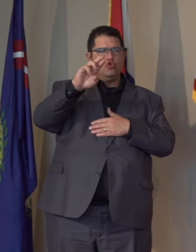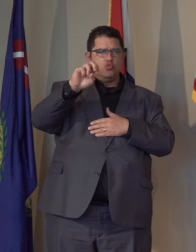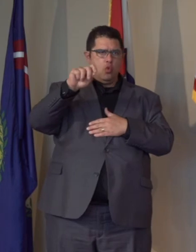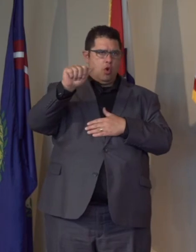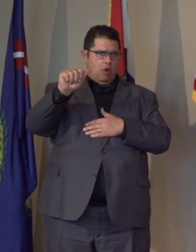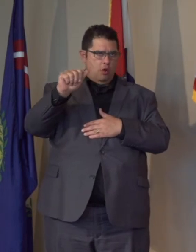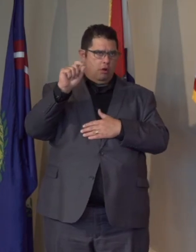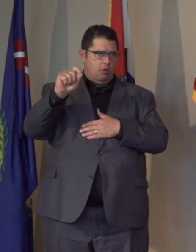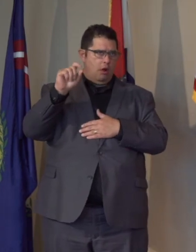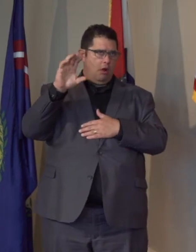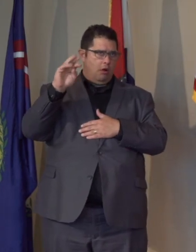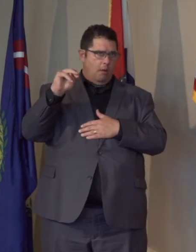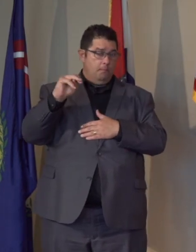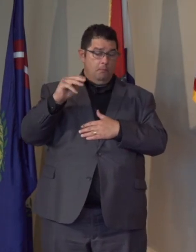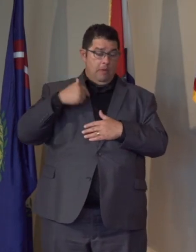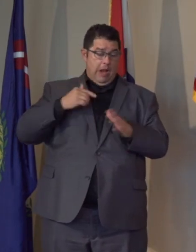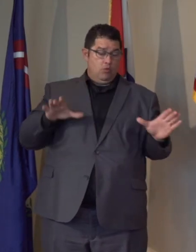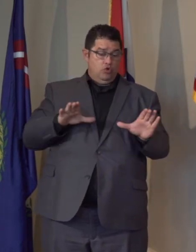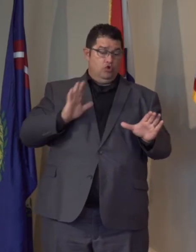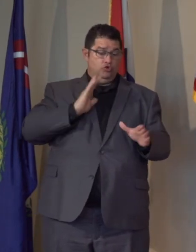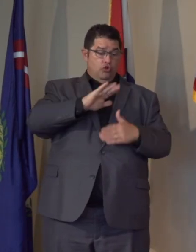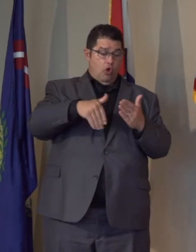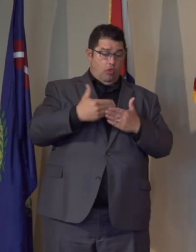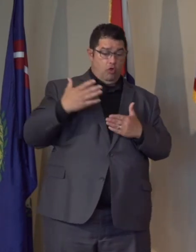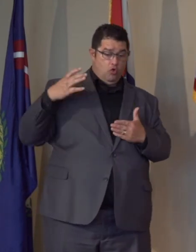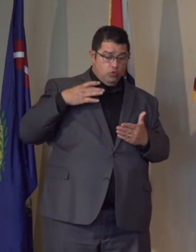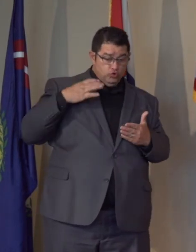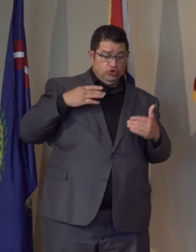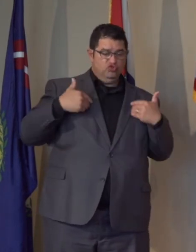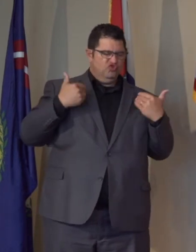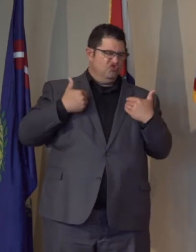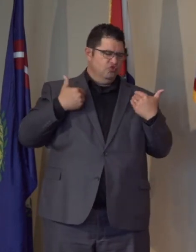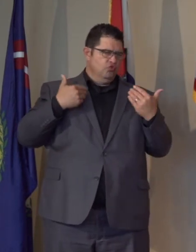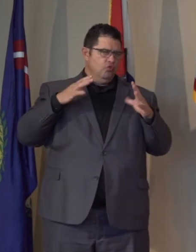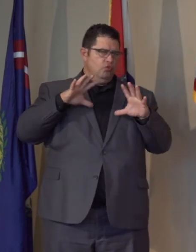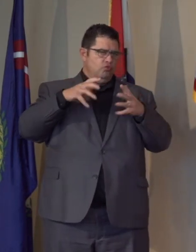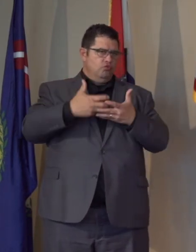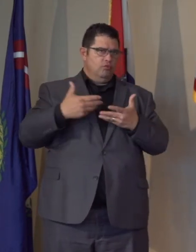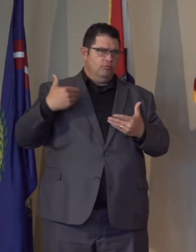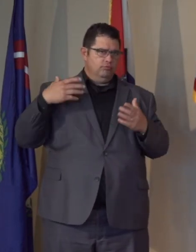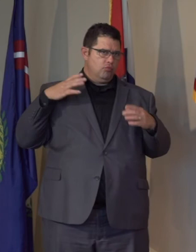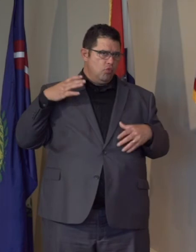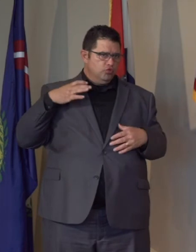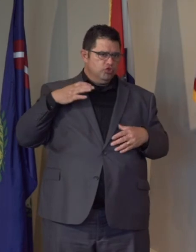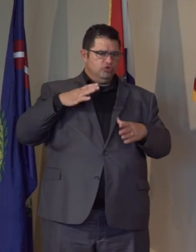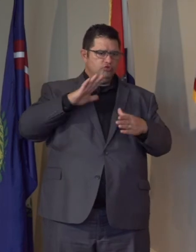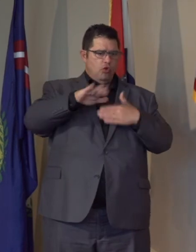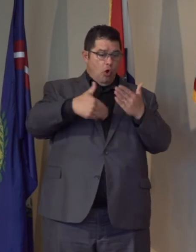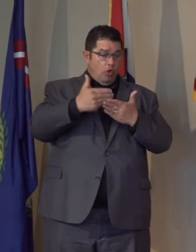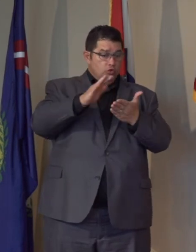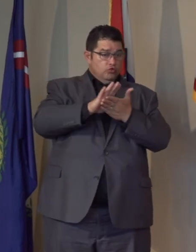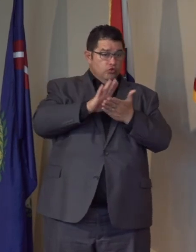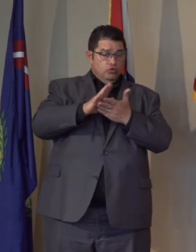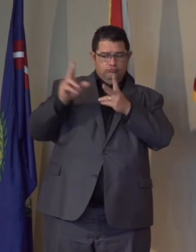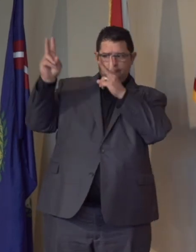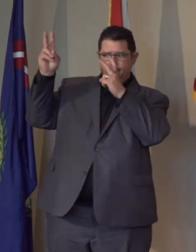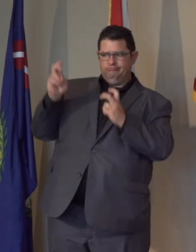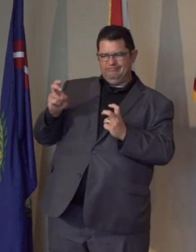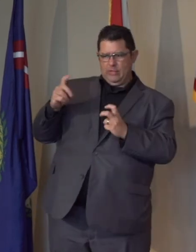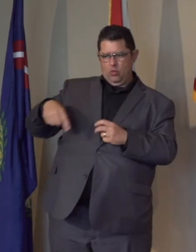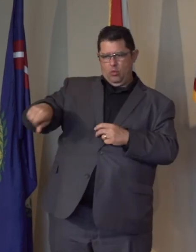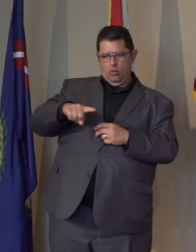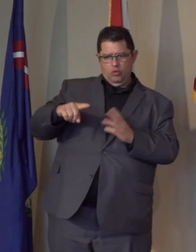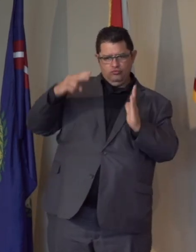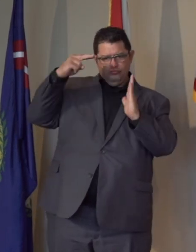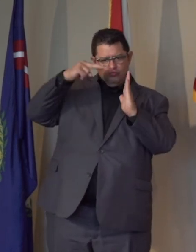encourage all of our coaches, all of our youth sports coaches, all of our schools to download those and read